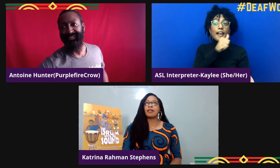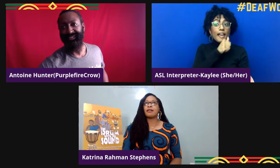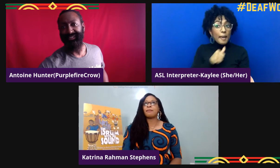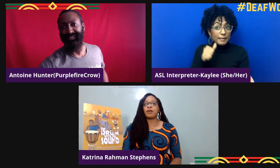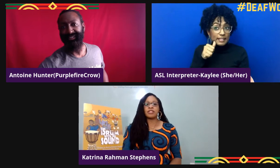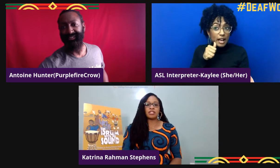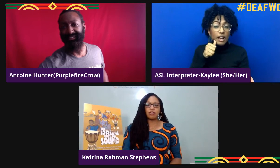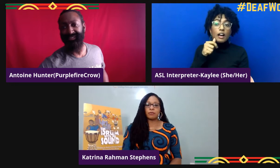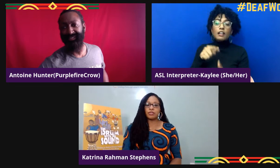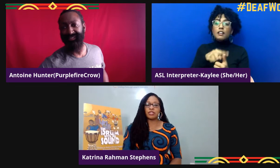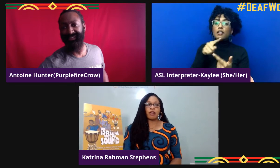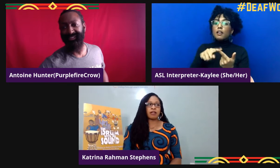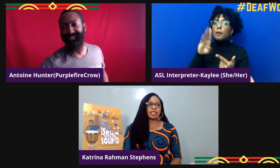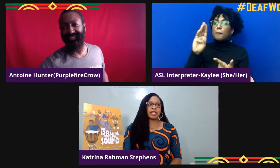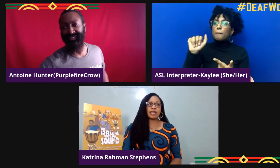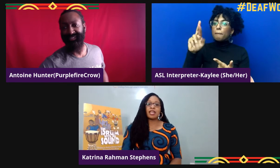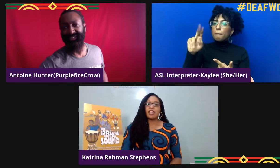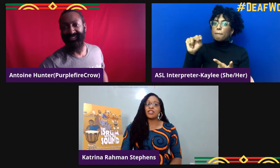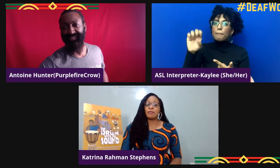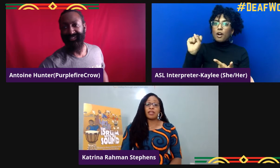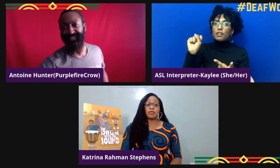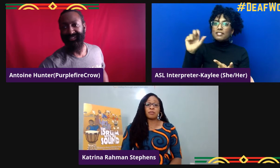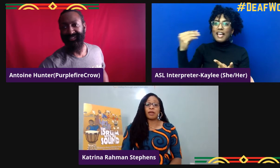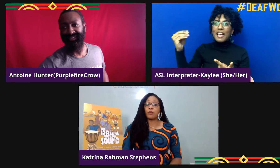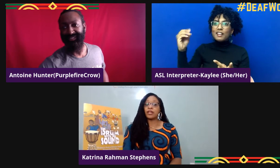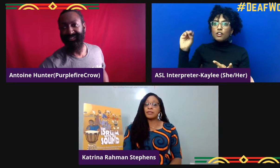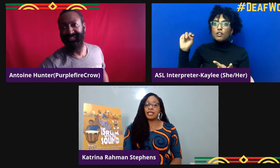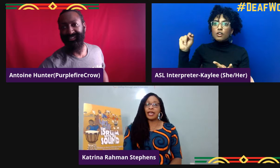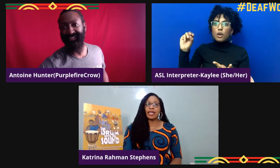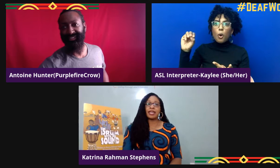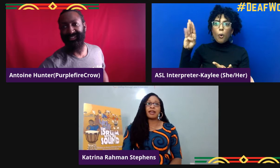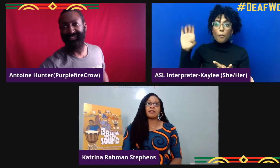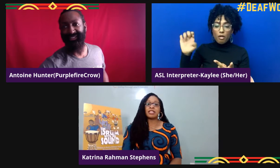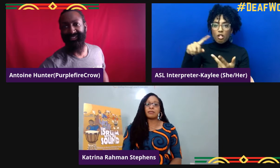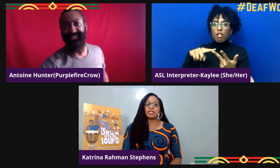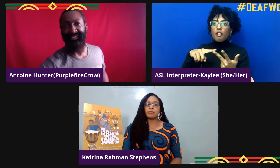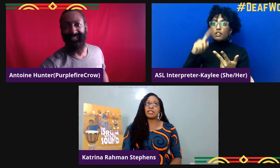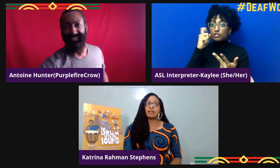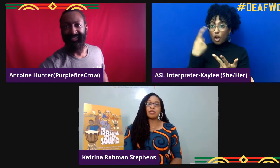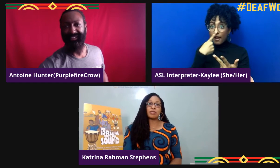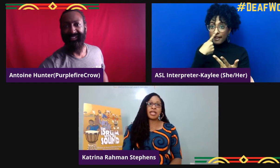Amazon, Barnes and Nobles, Target. You may go to my website,